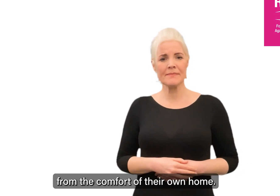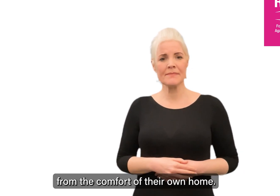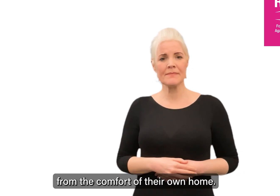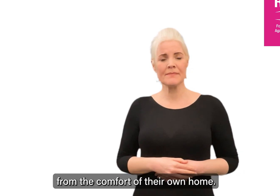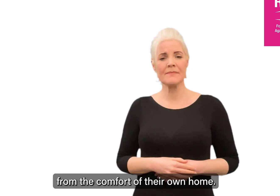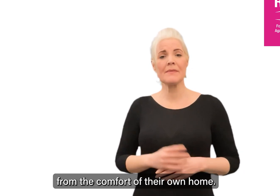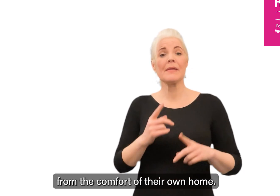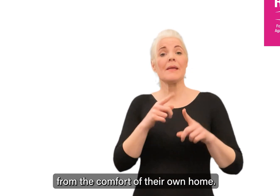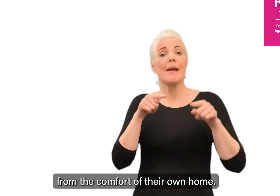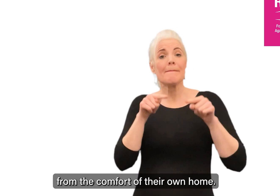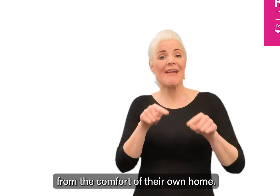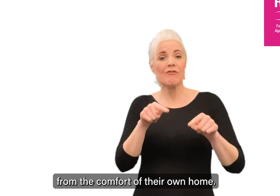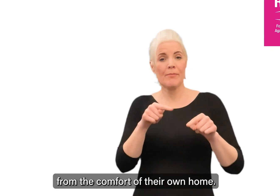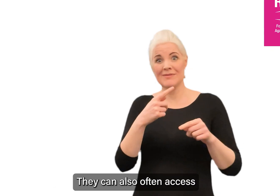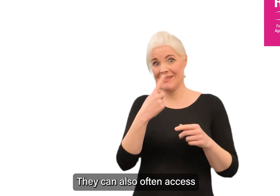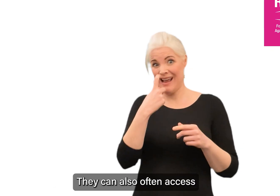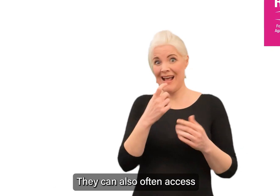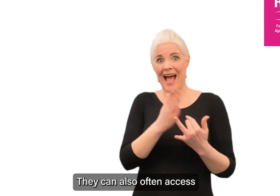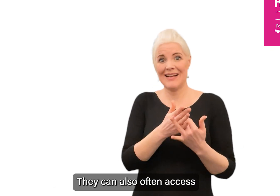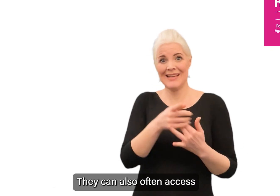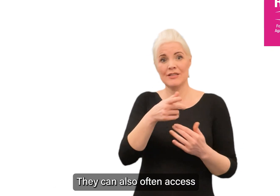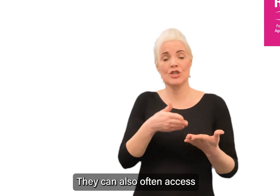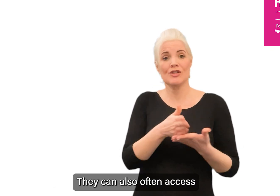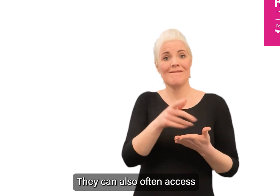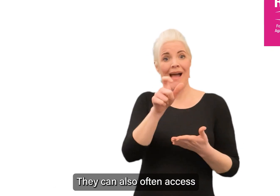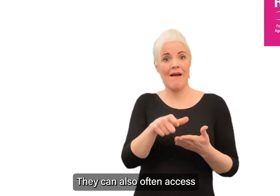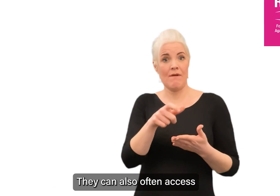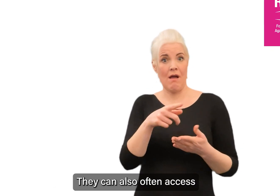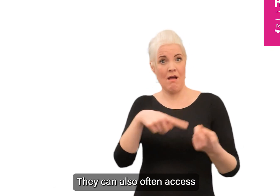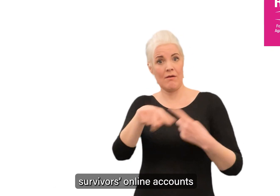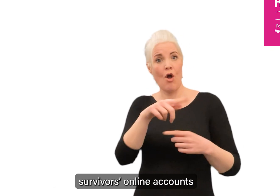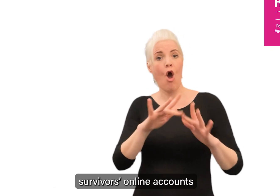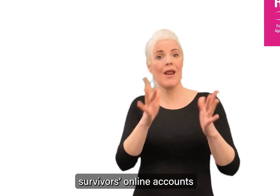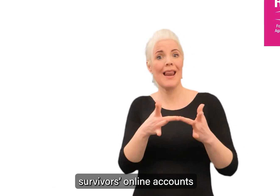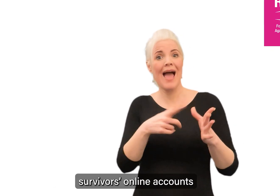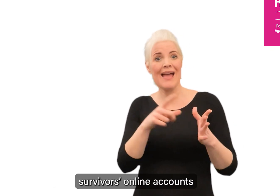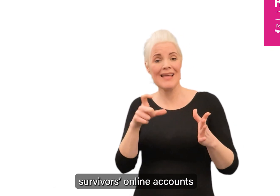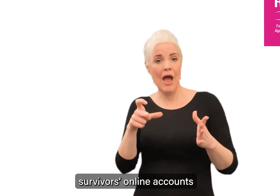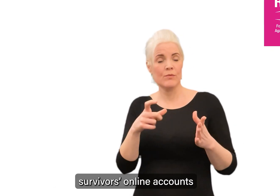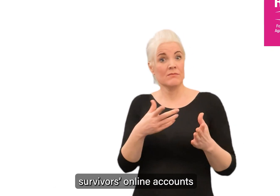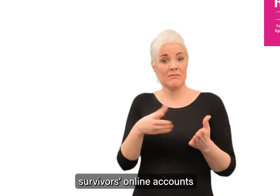the comfort of their own home. They can also often access